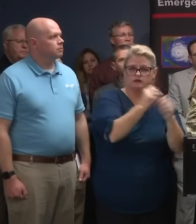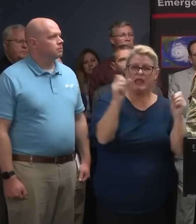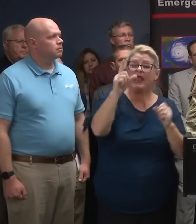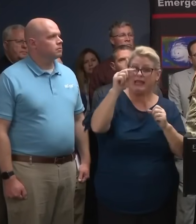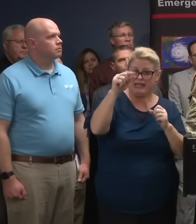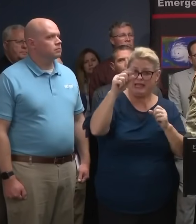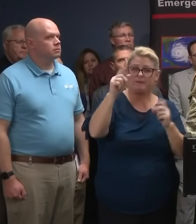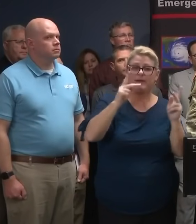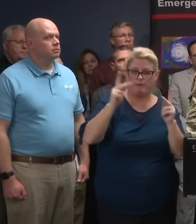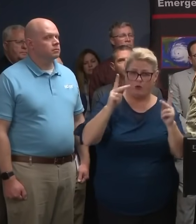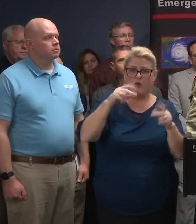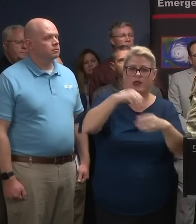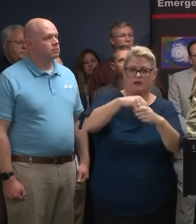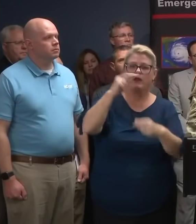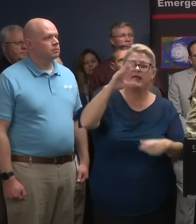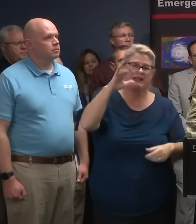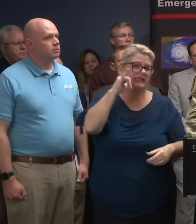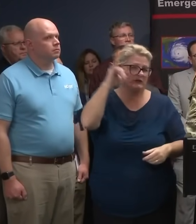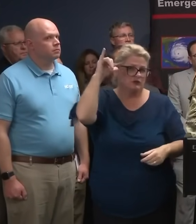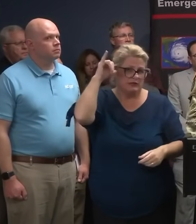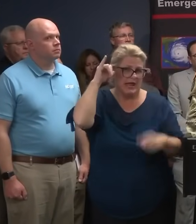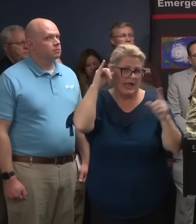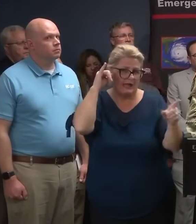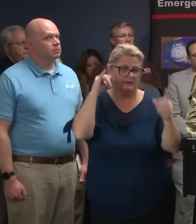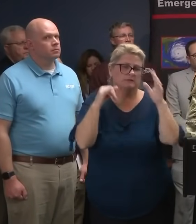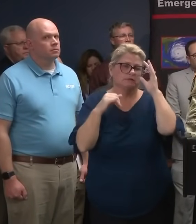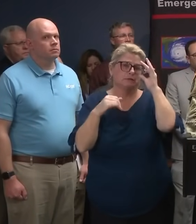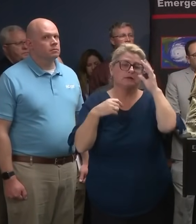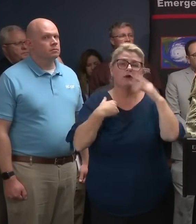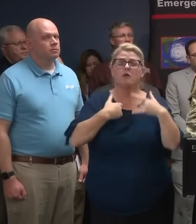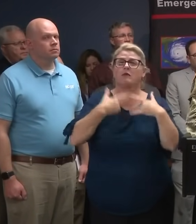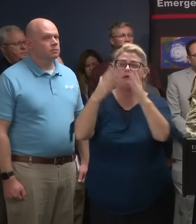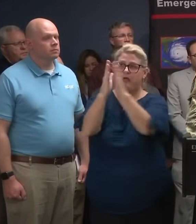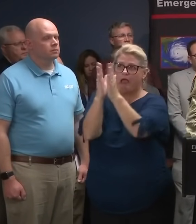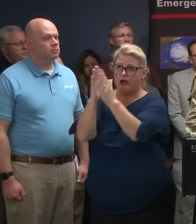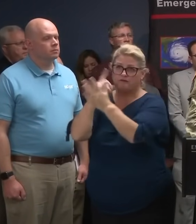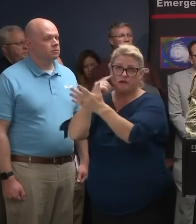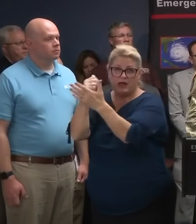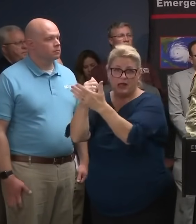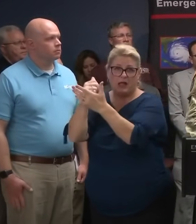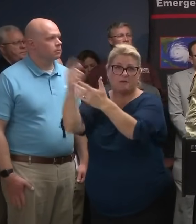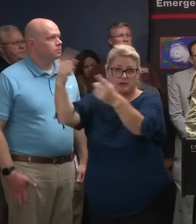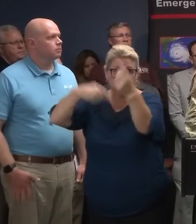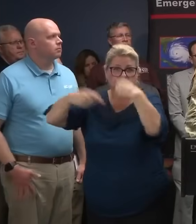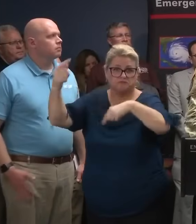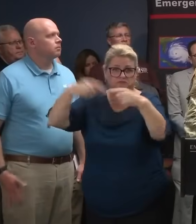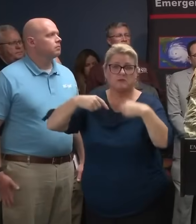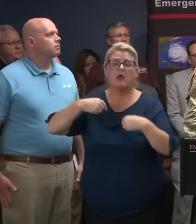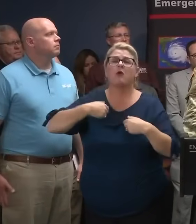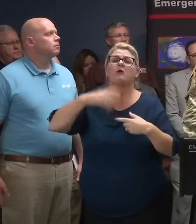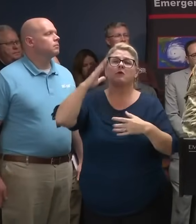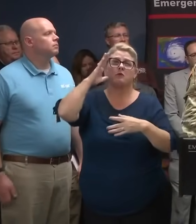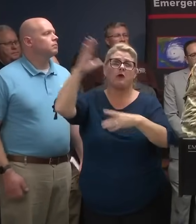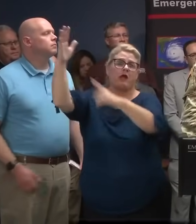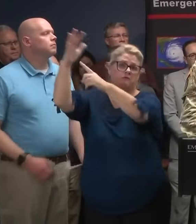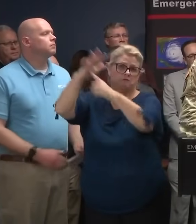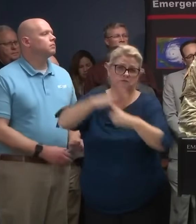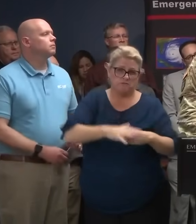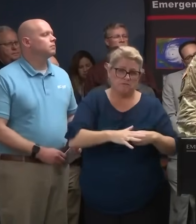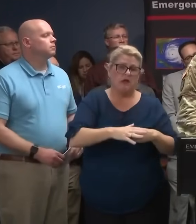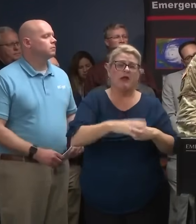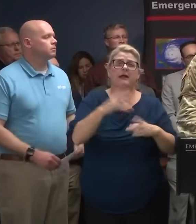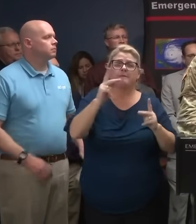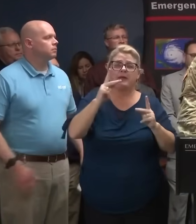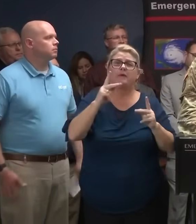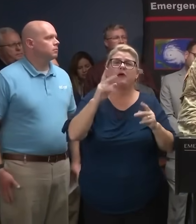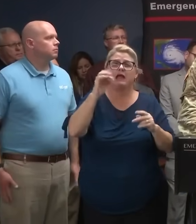lives. As we continue to bring on forces, we are also in the process of EMAC-ing additional forces to